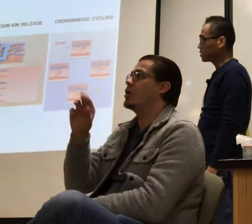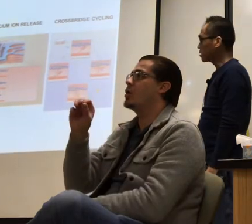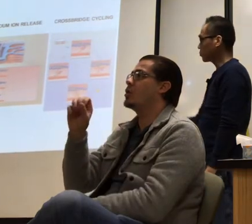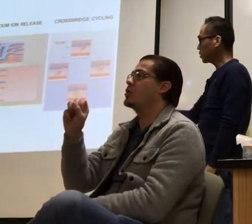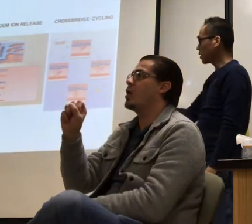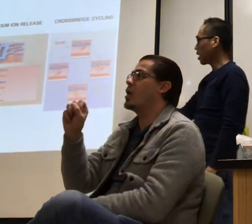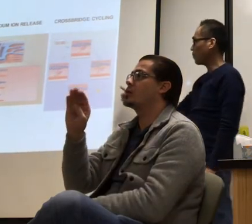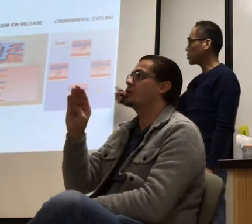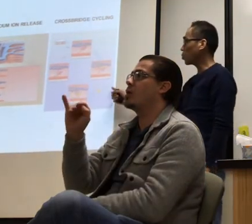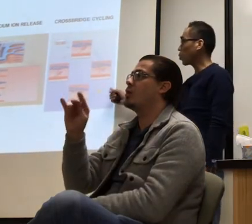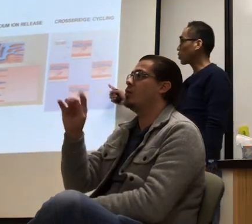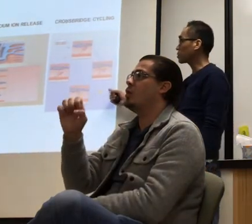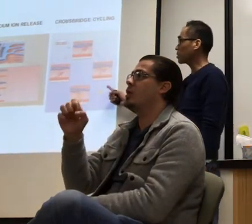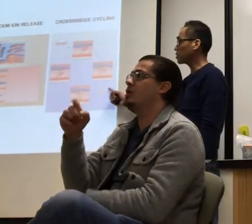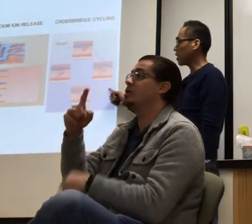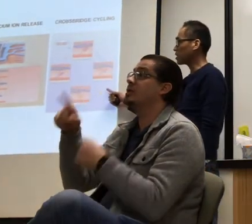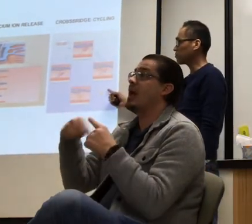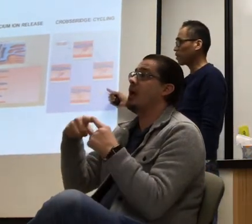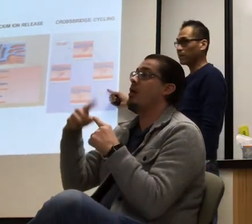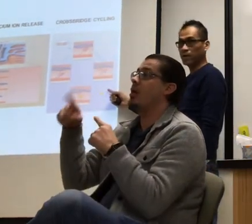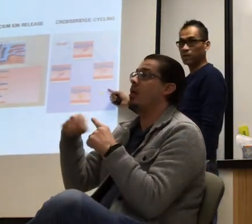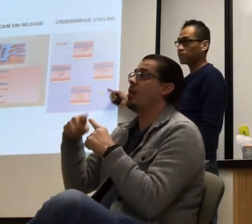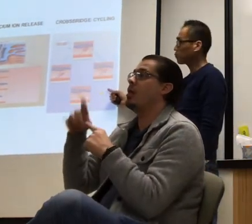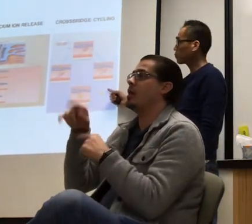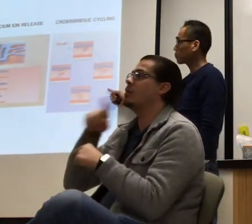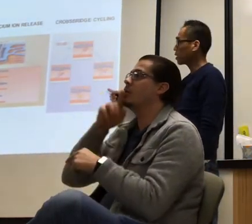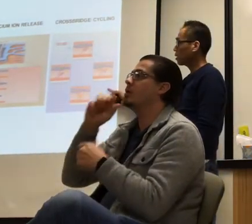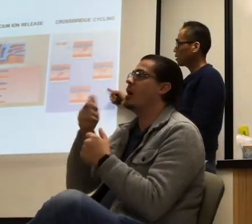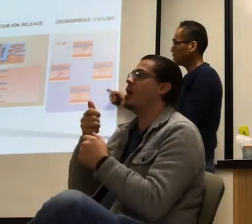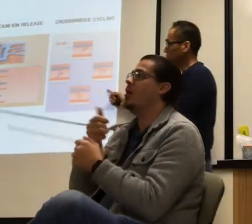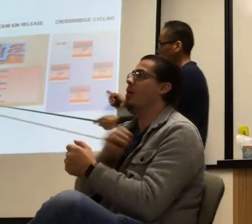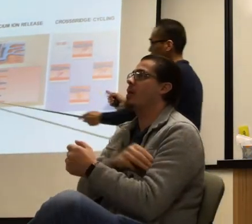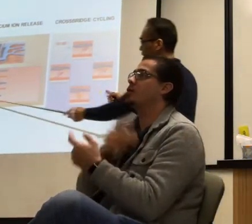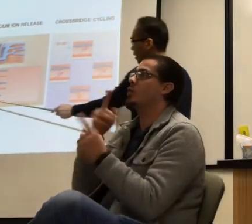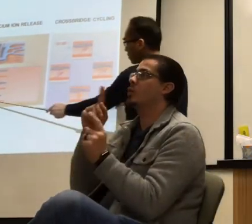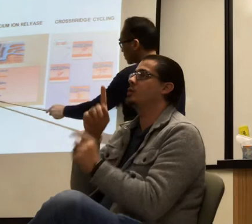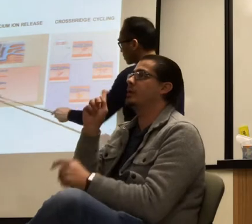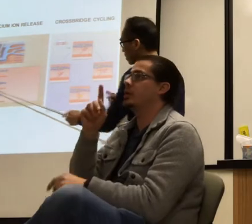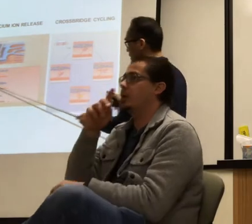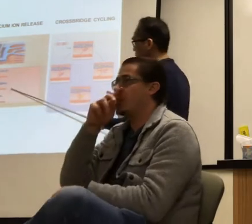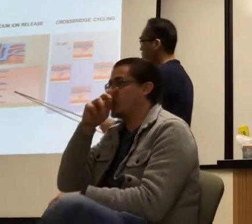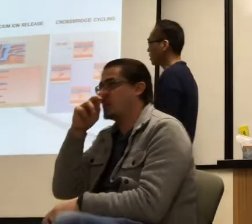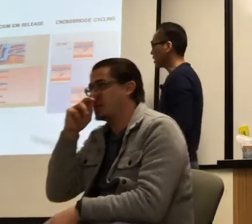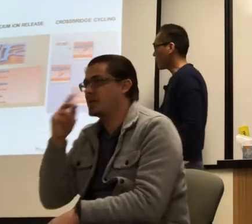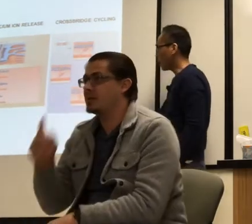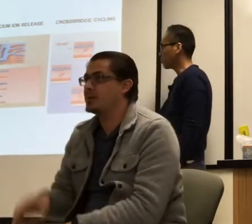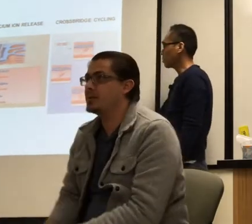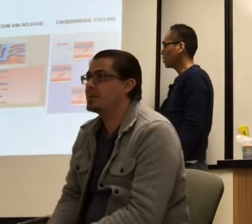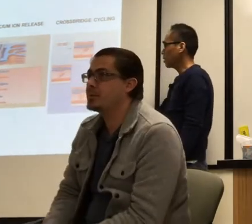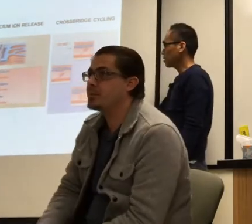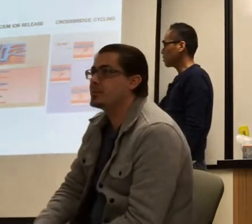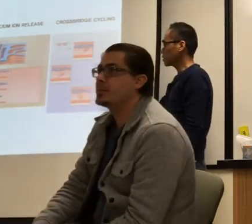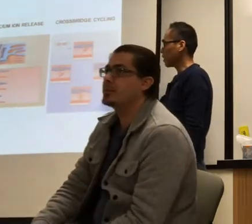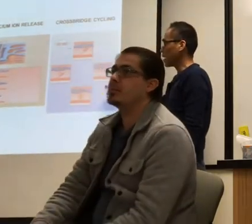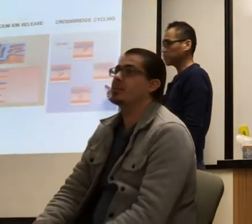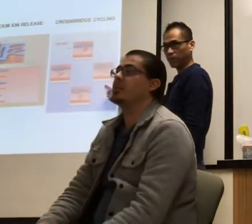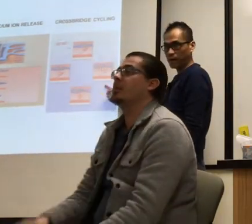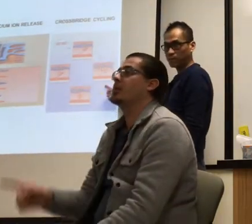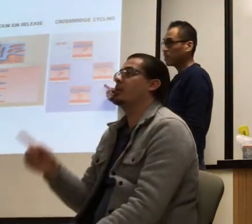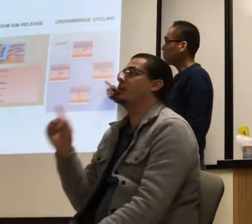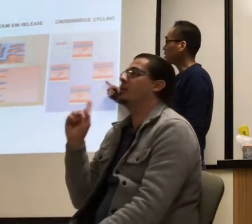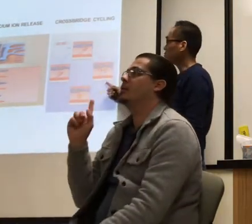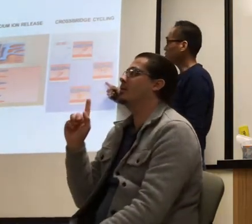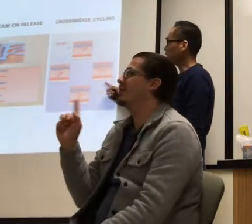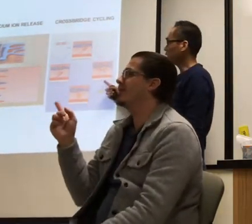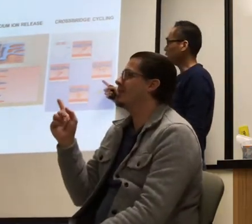cycling. This is really how muscle works, this last frame here. These two frames are just leading up to this last